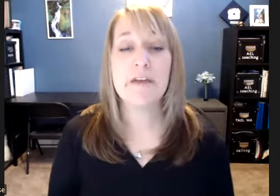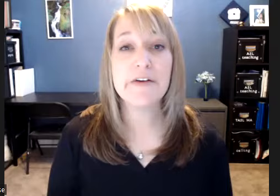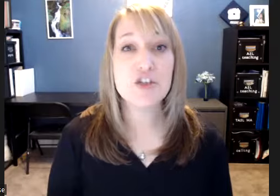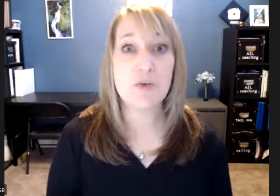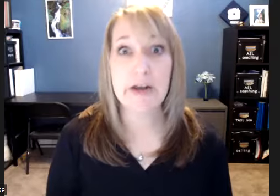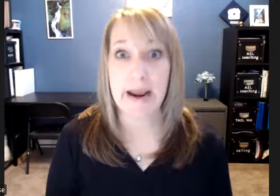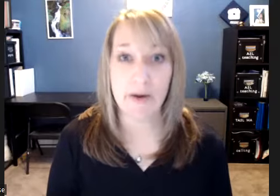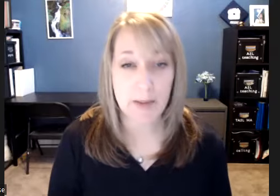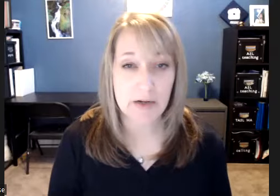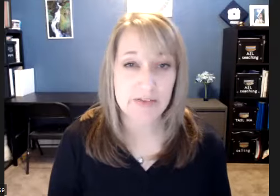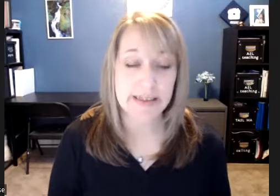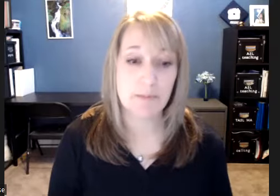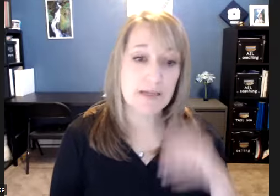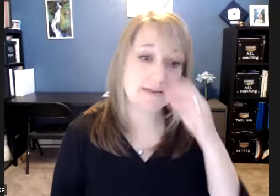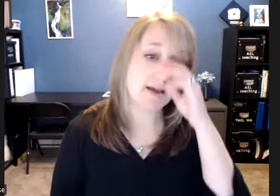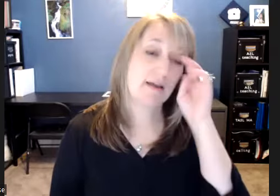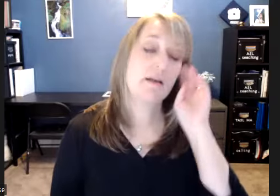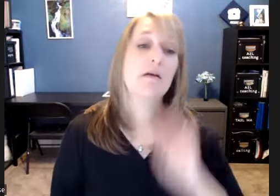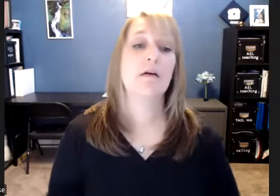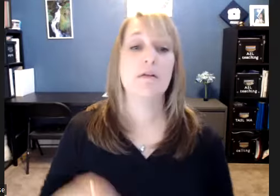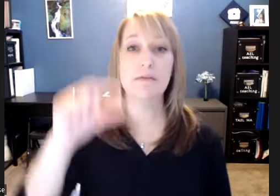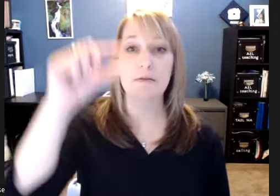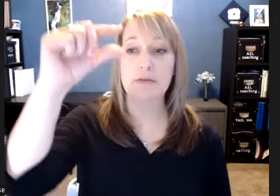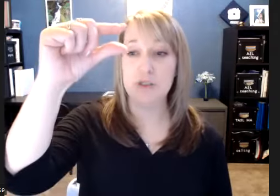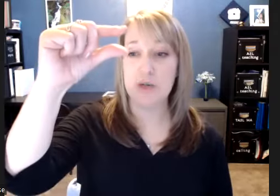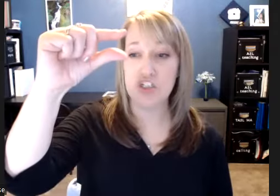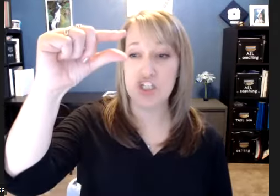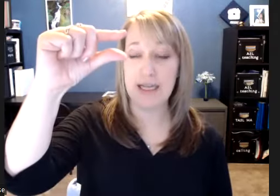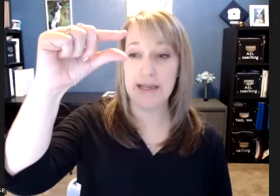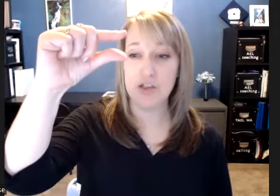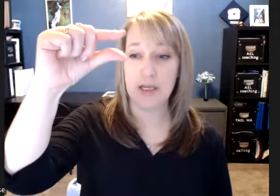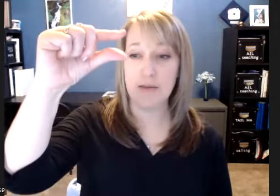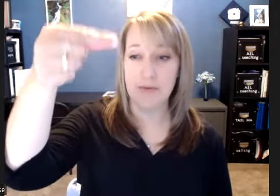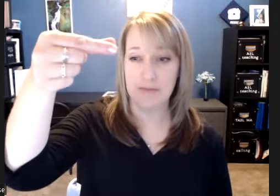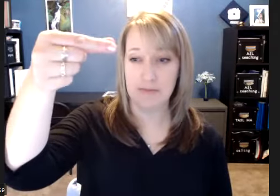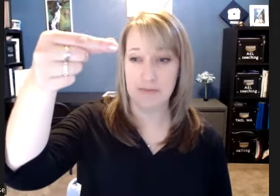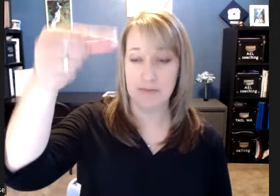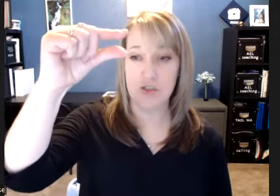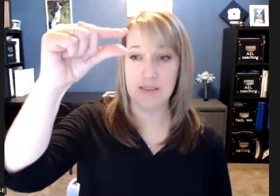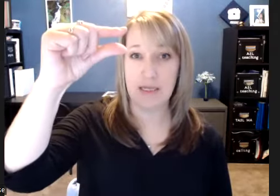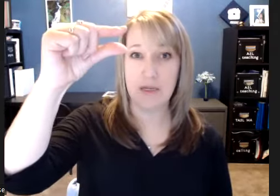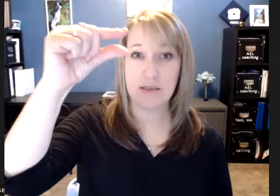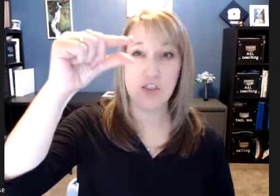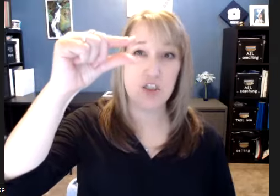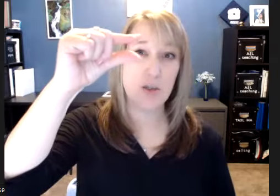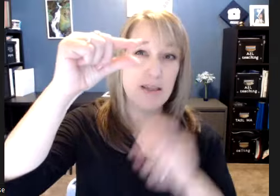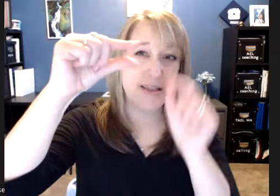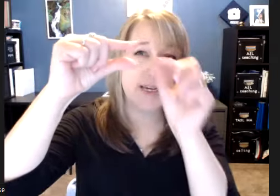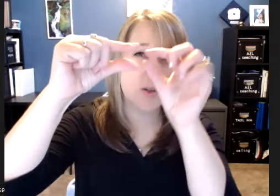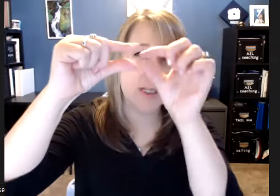Very short hair, we might call this like a buzz cut. You want a G hand shape, but turn sideways because you're showing that the hair is only